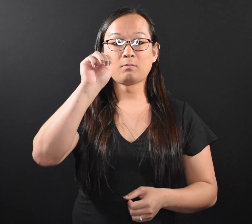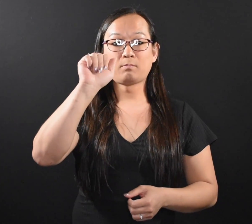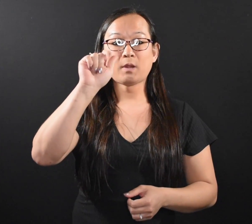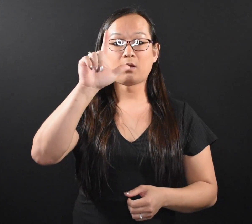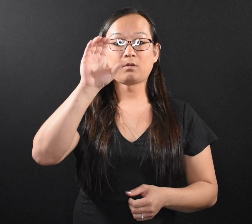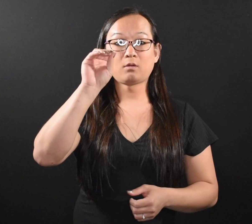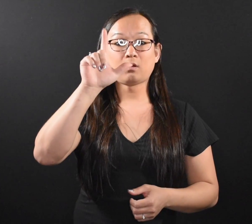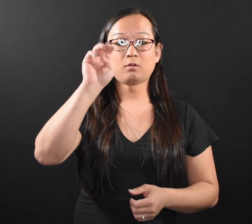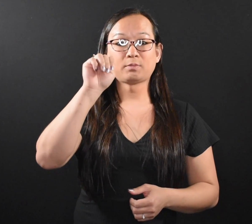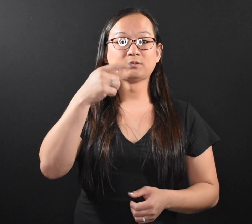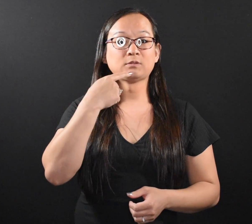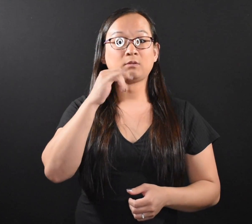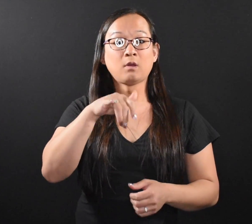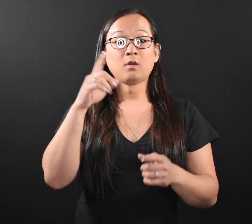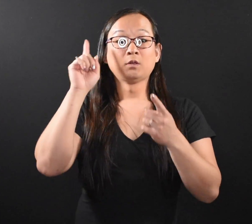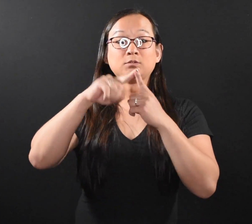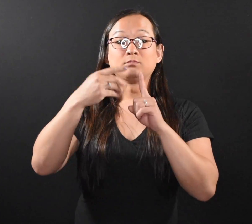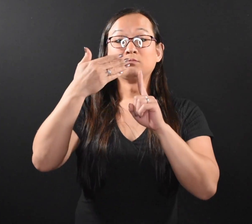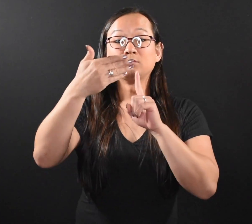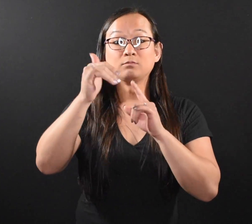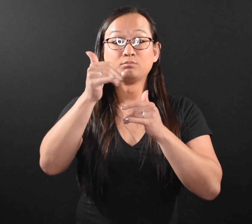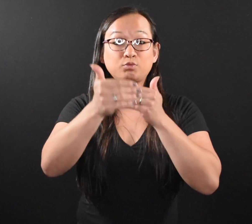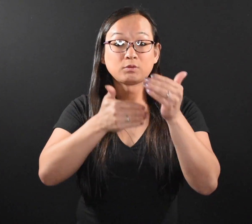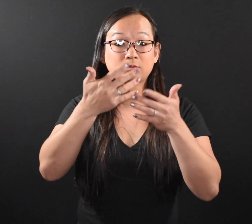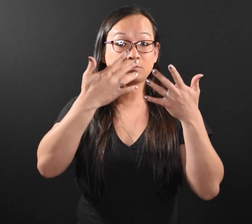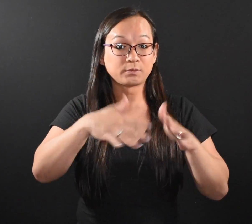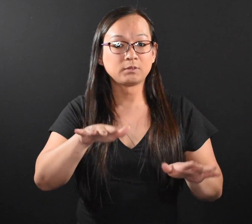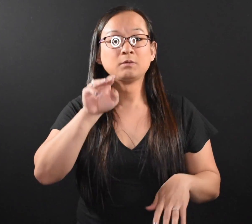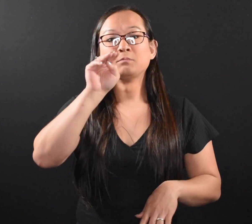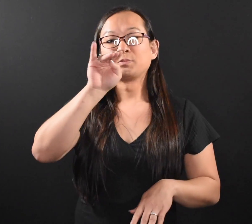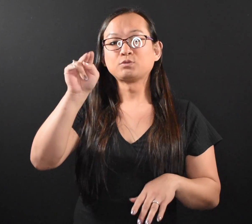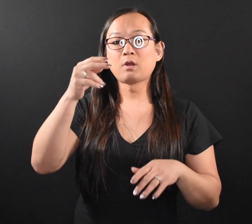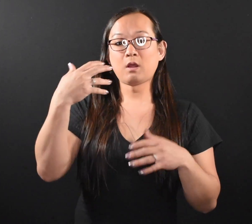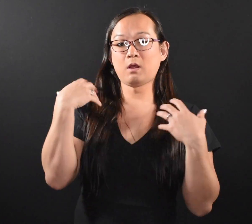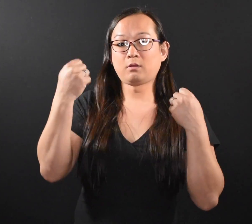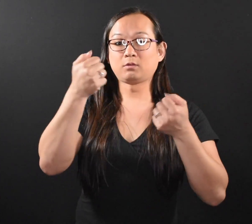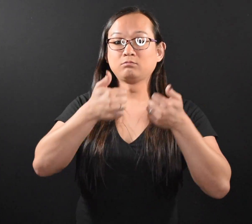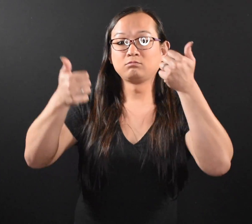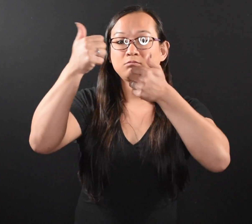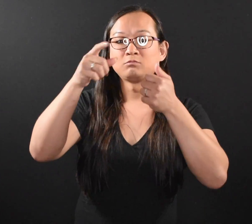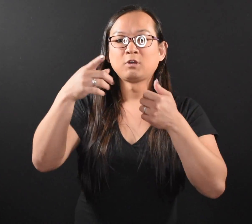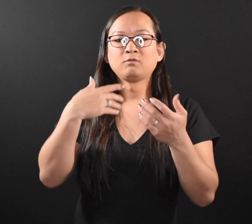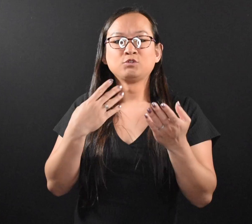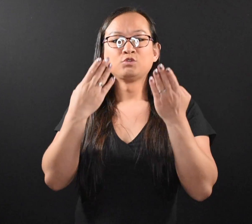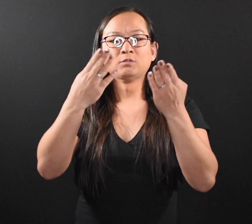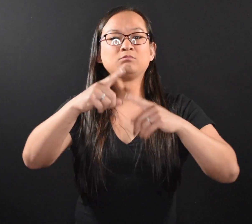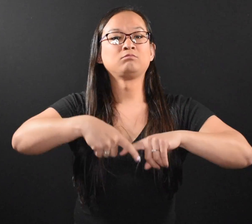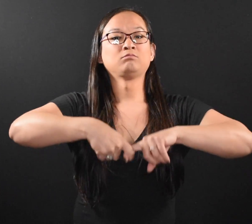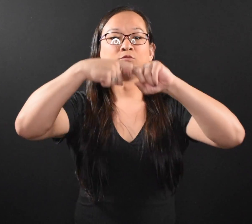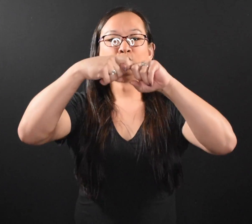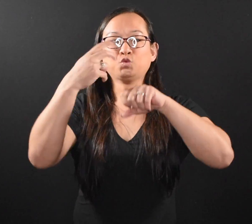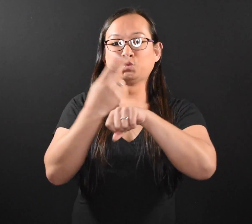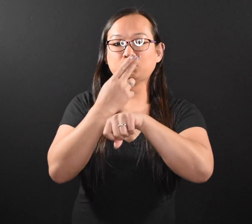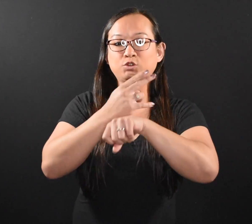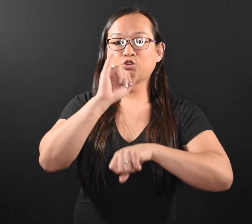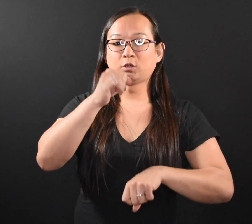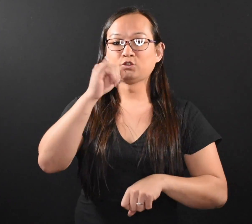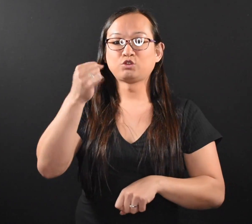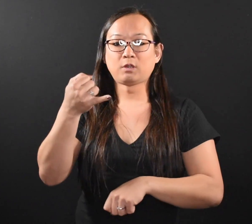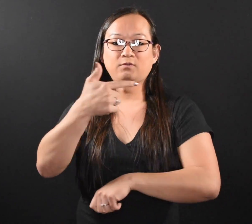said that until that process is complete, Minnesota health officials have advised a pause in the use of Johnson & Johnson vaccine out of an abundance